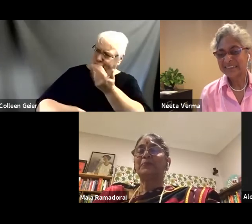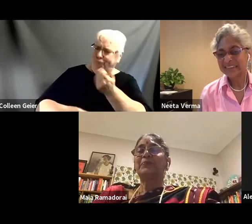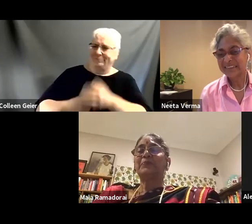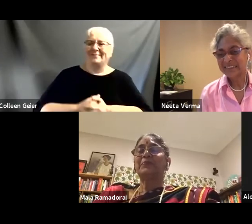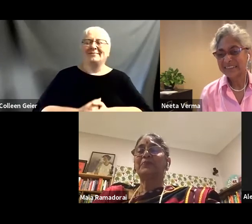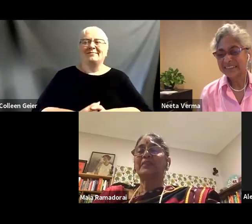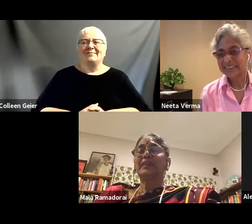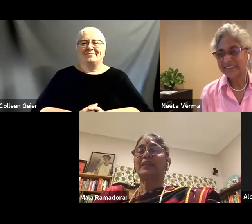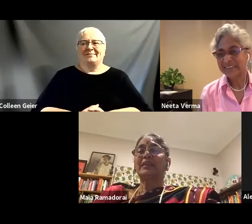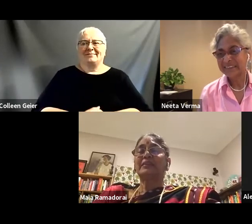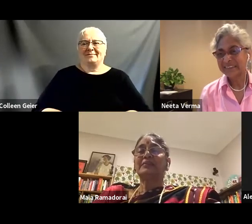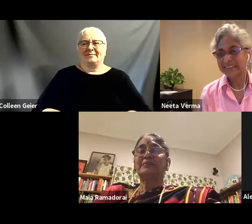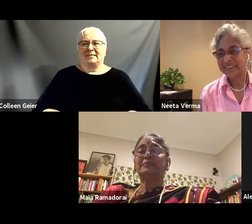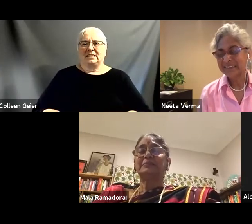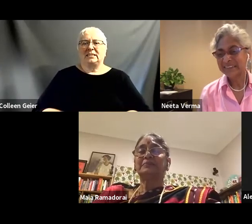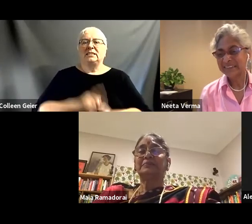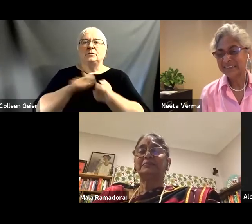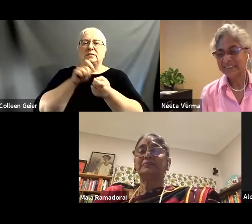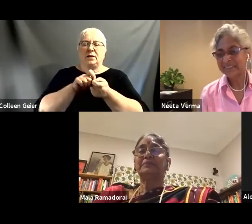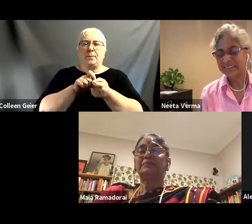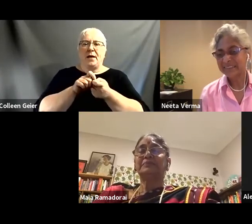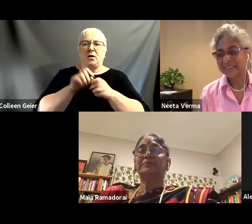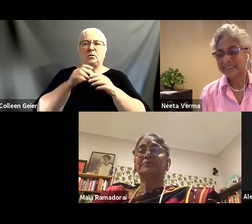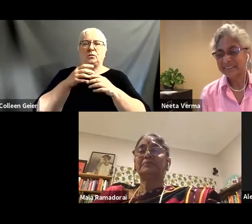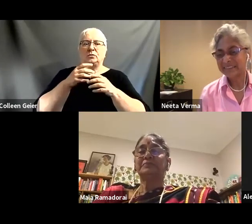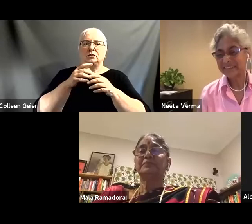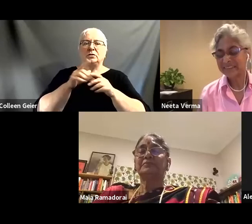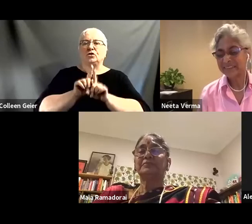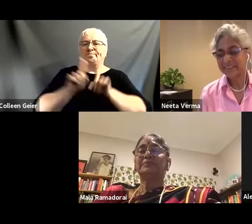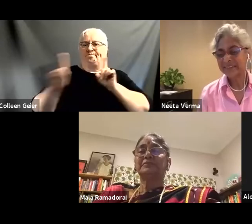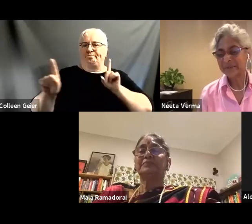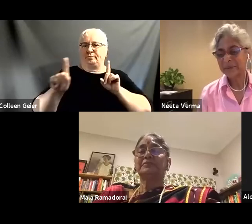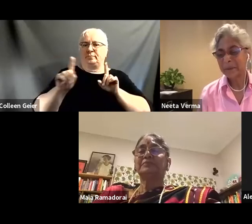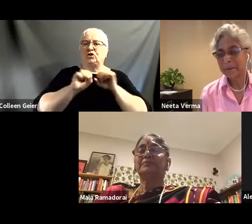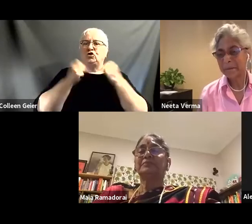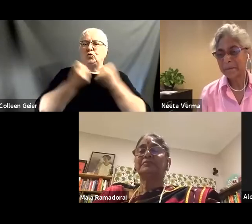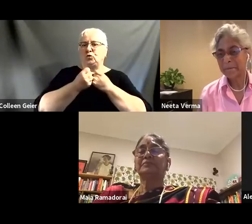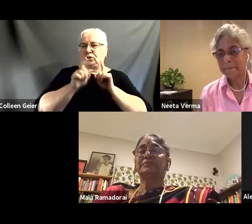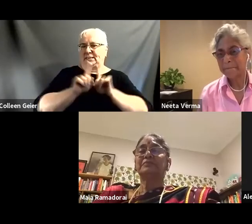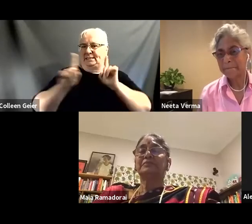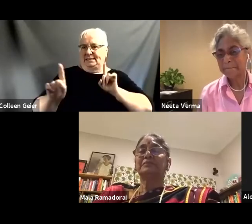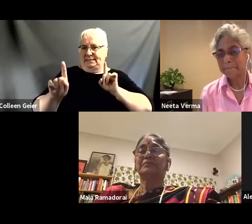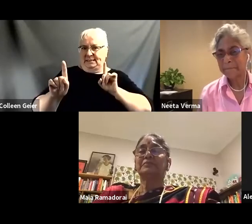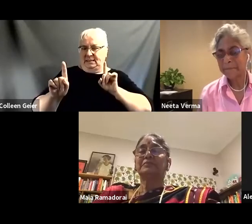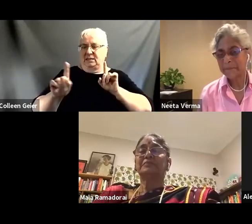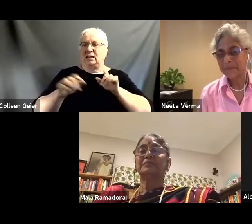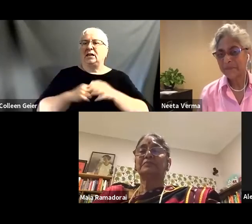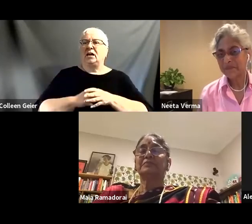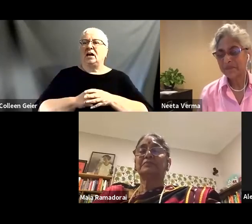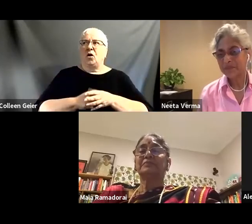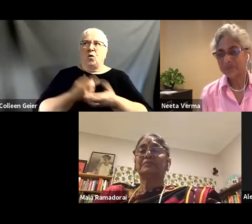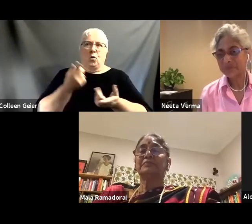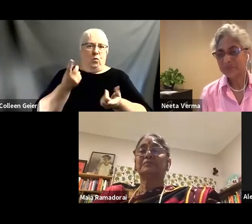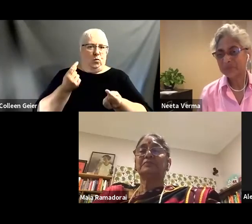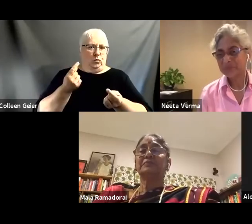Q&A, specifically about social distancing and to what extent the call for social distancing is actually creating